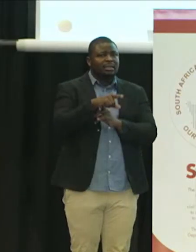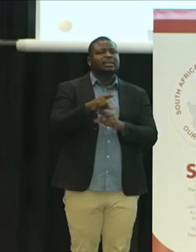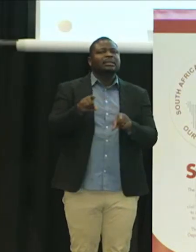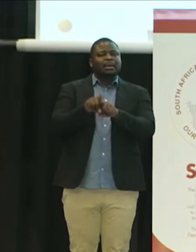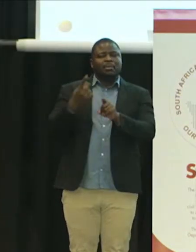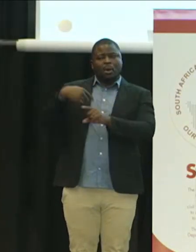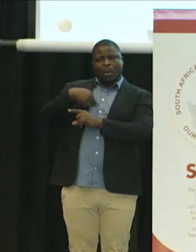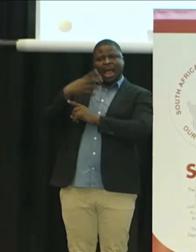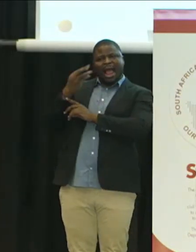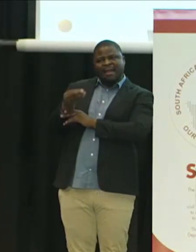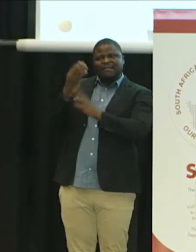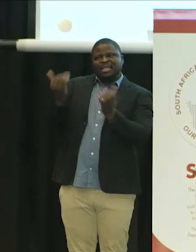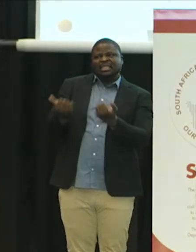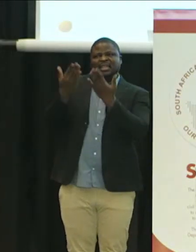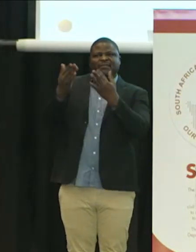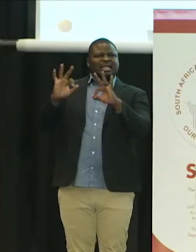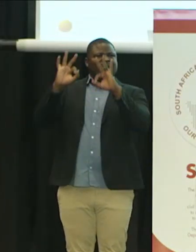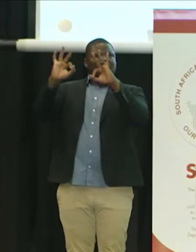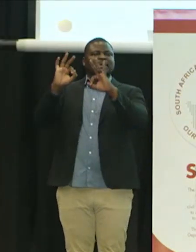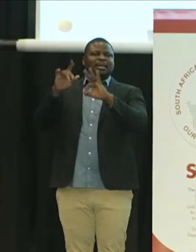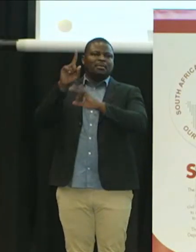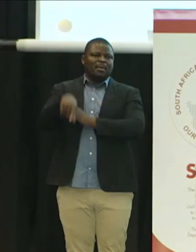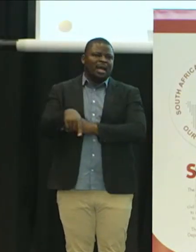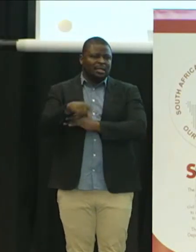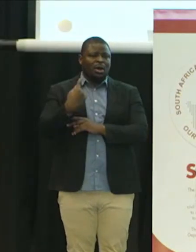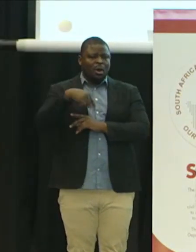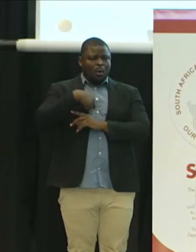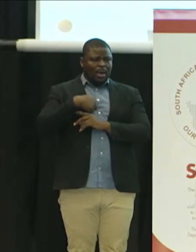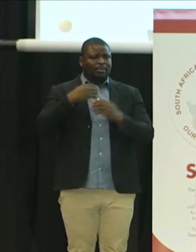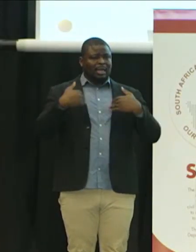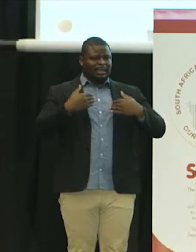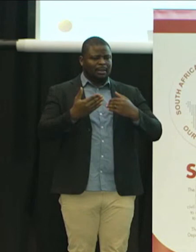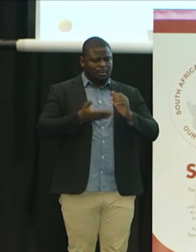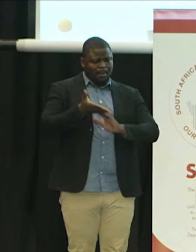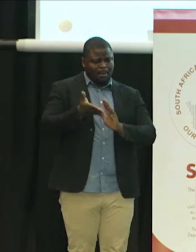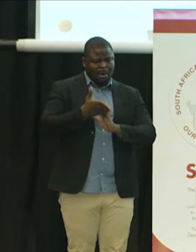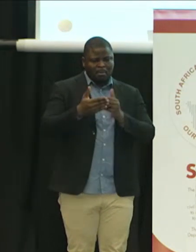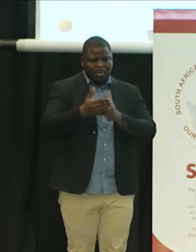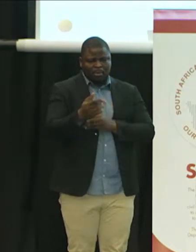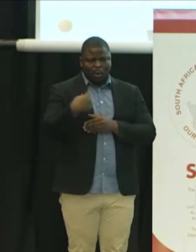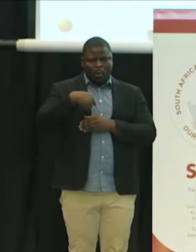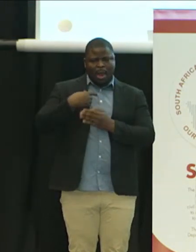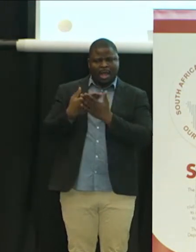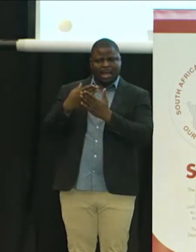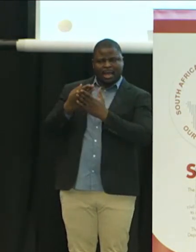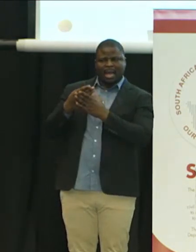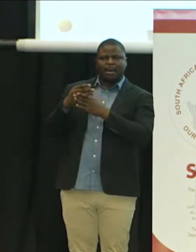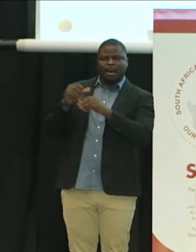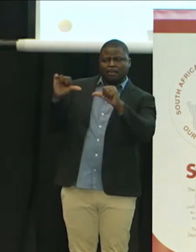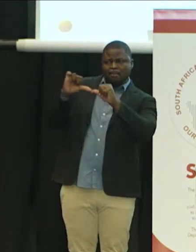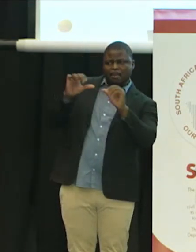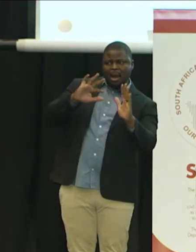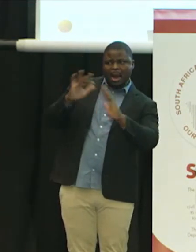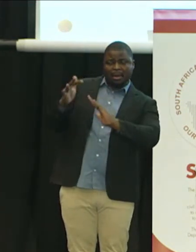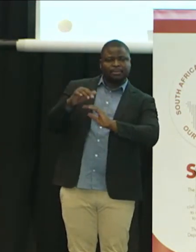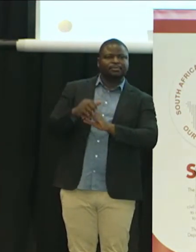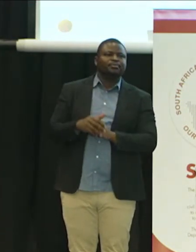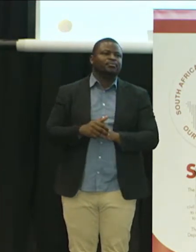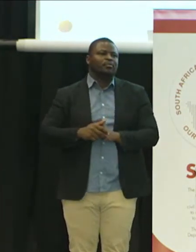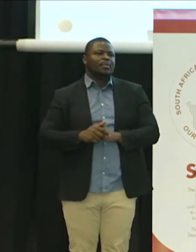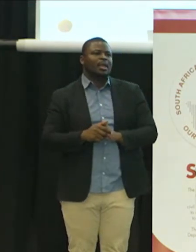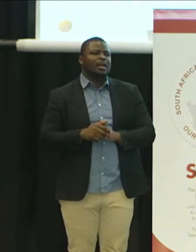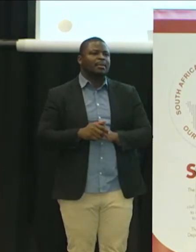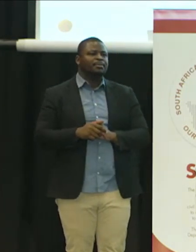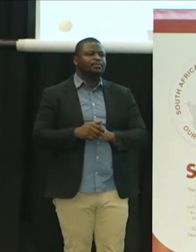that we pilot so that we can be in a position to scale. And then one of the documents that as a department we have developed is